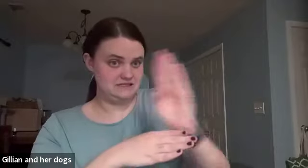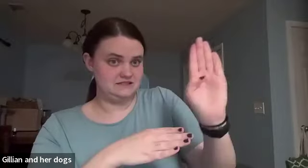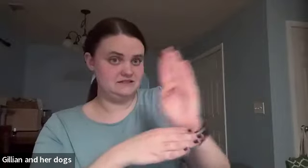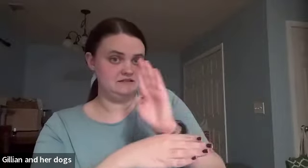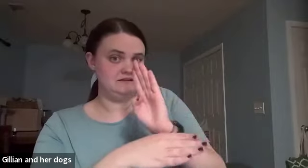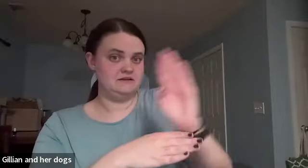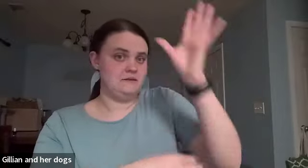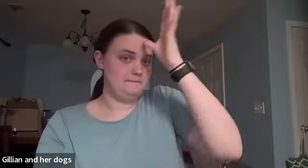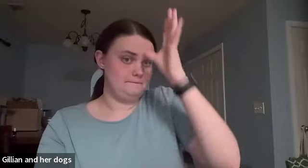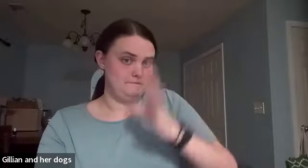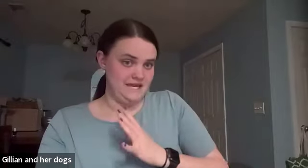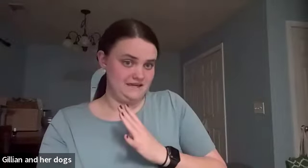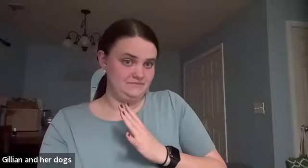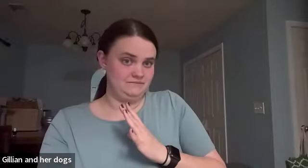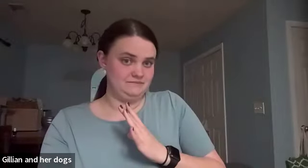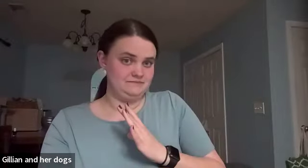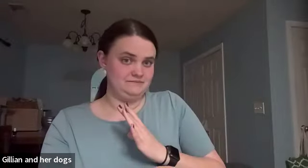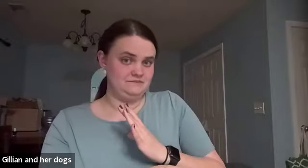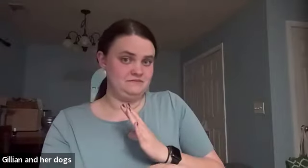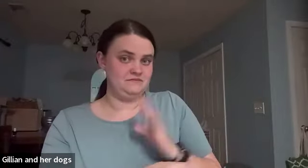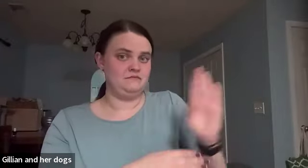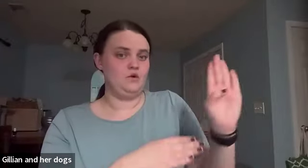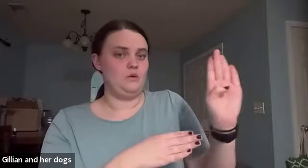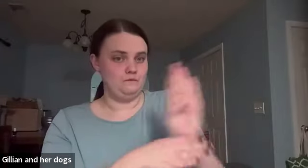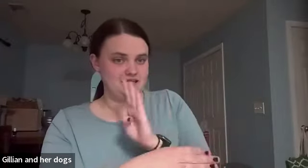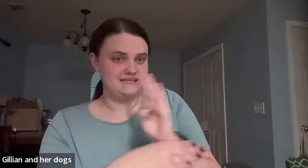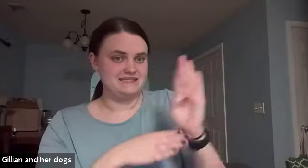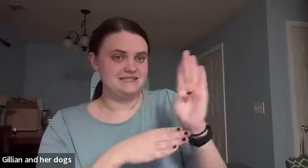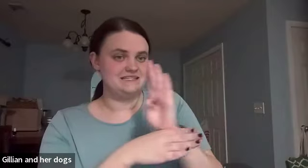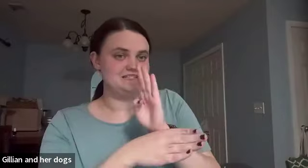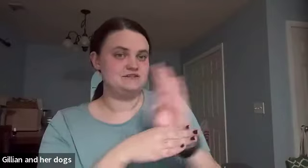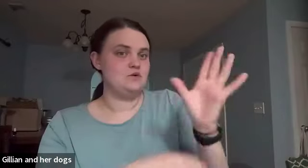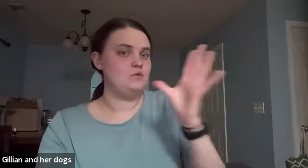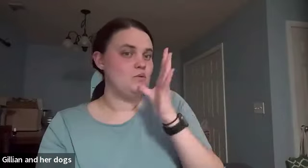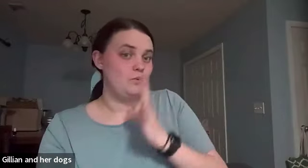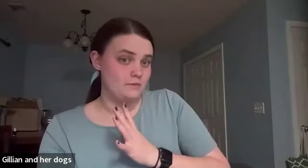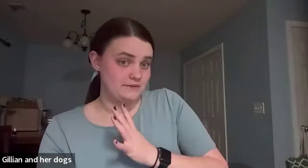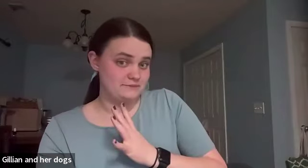business man or business woman.